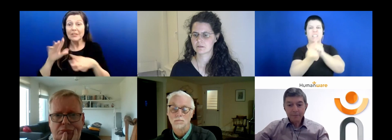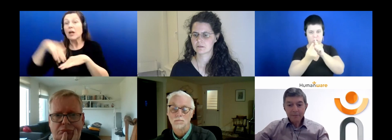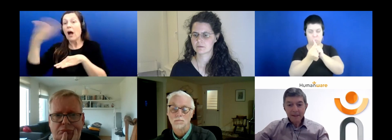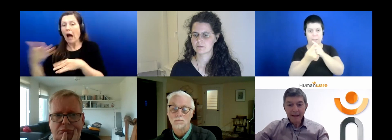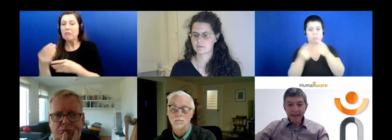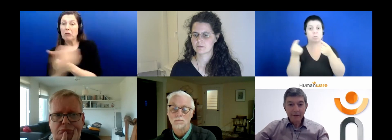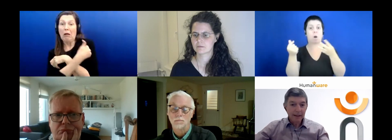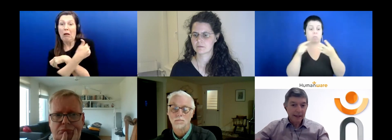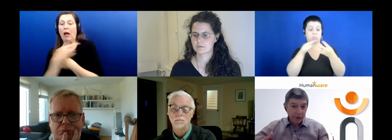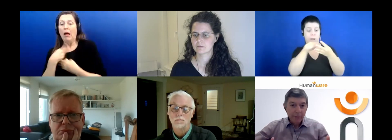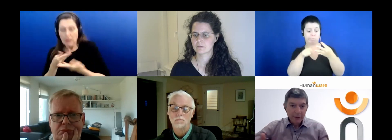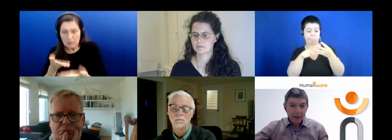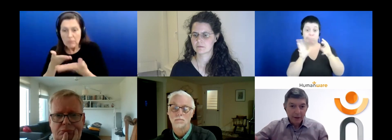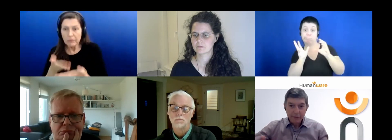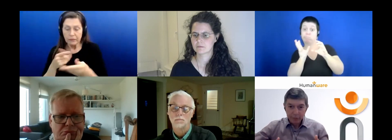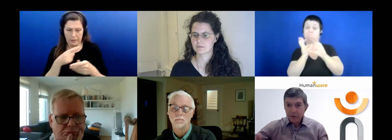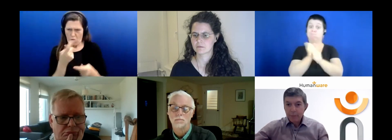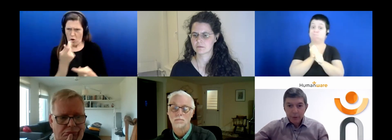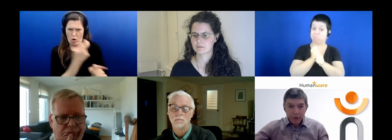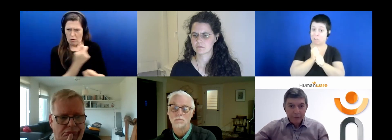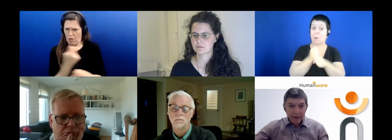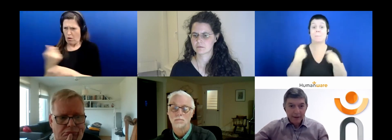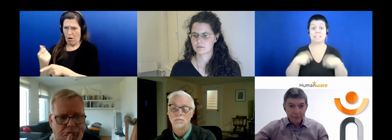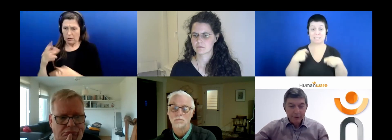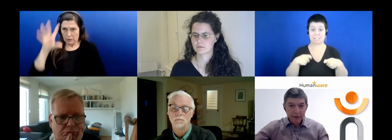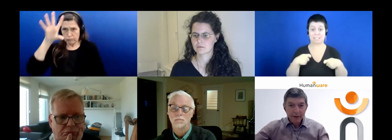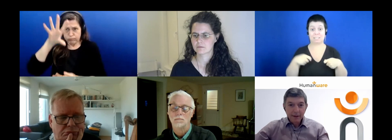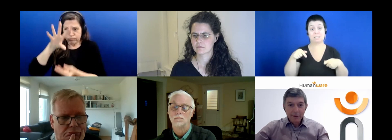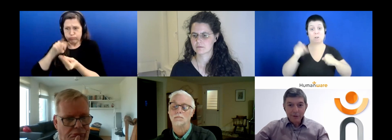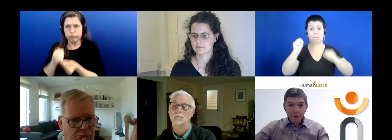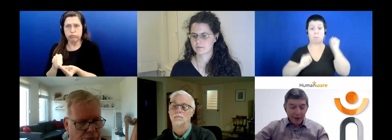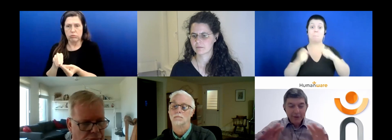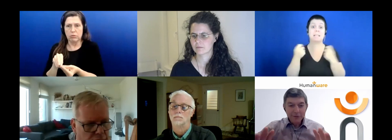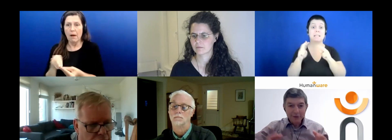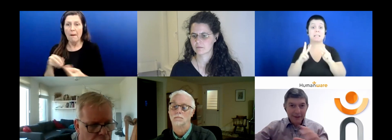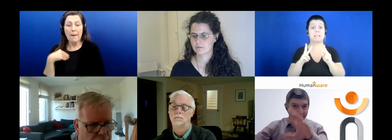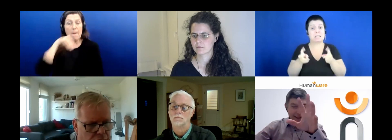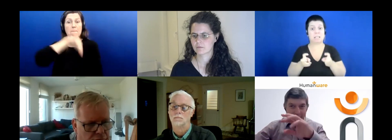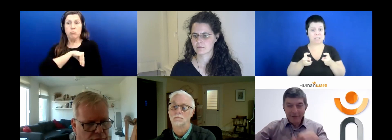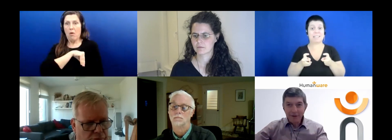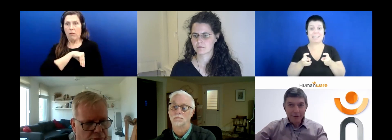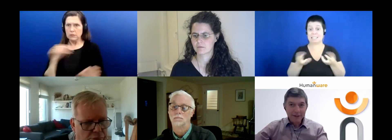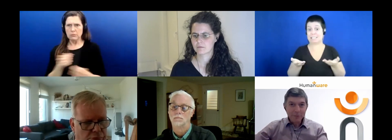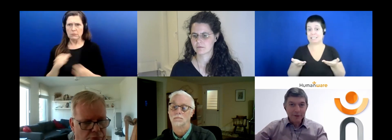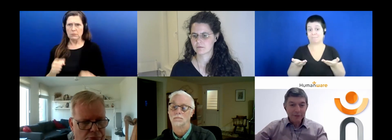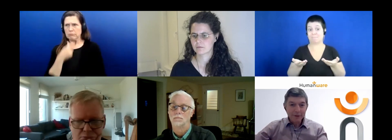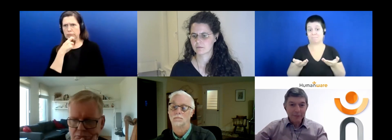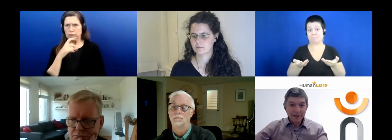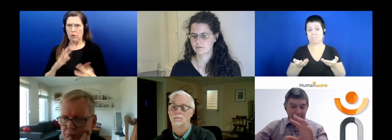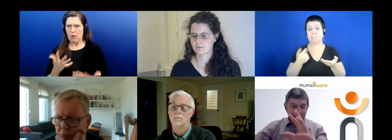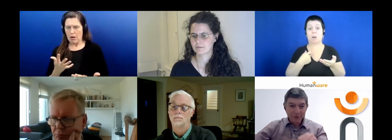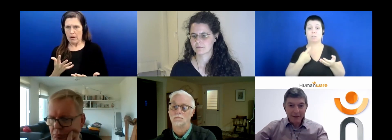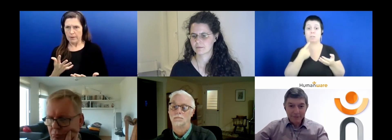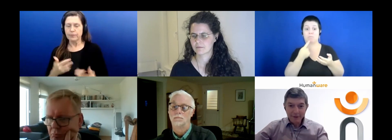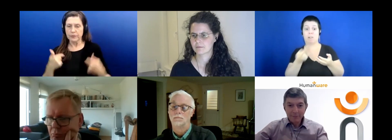account. And a company like us, we need to make a profit at the end of the day. So all this to say, and I have a little table in front of